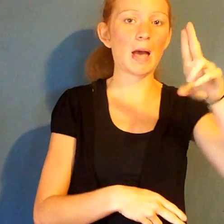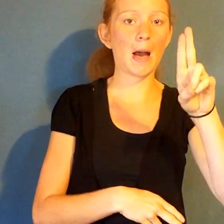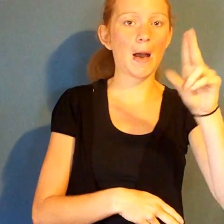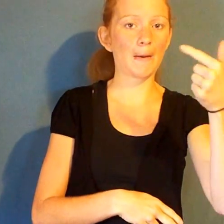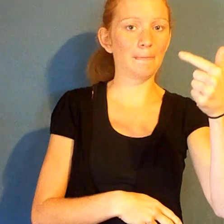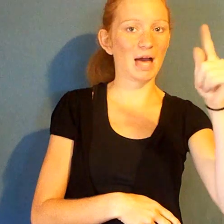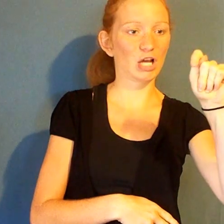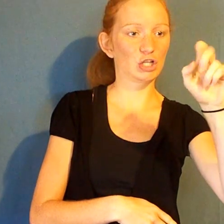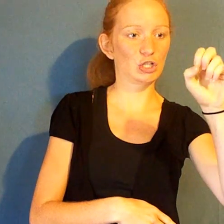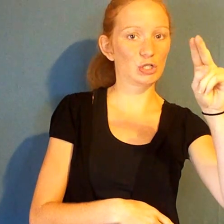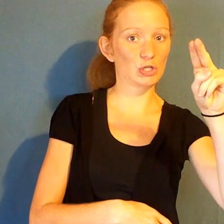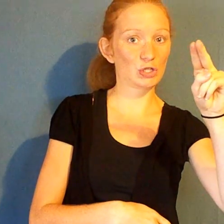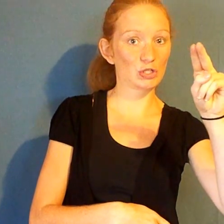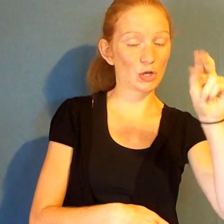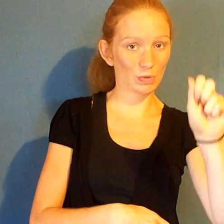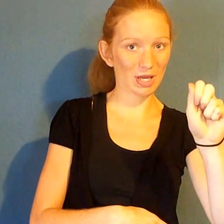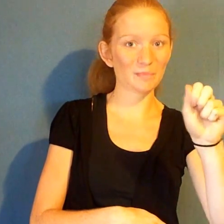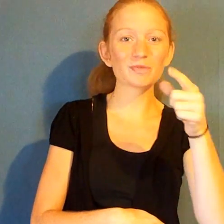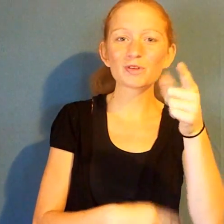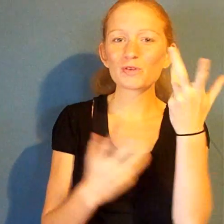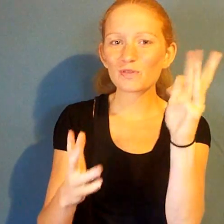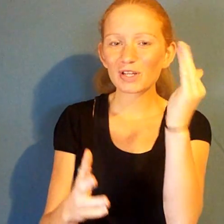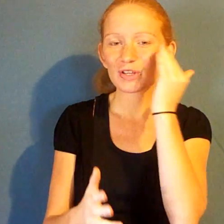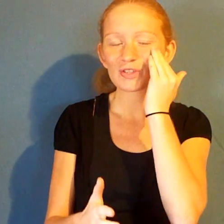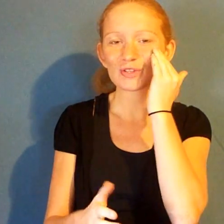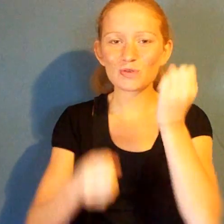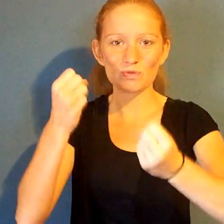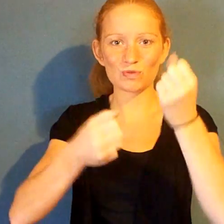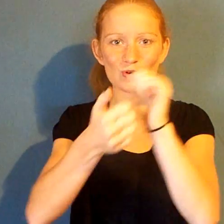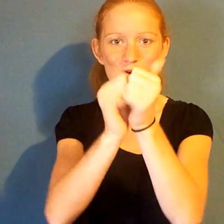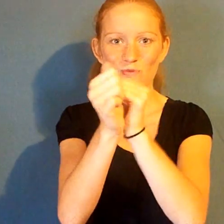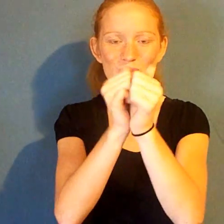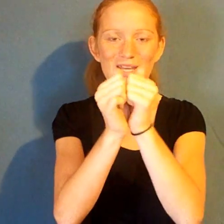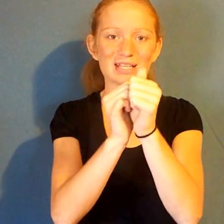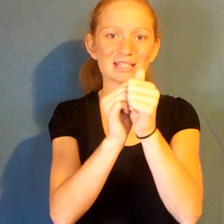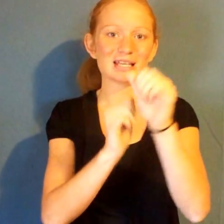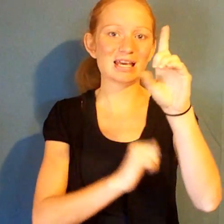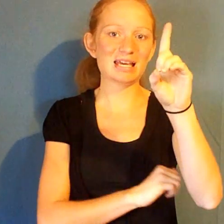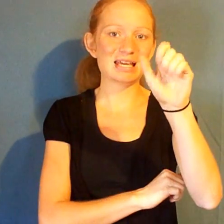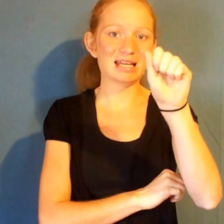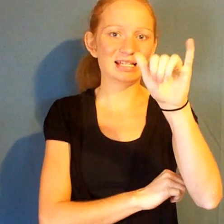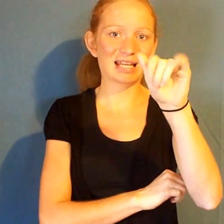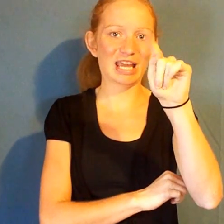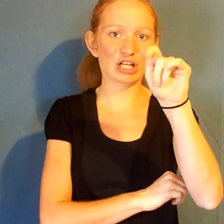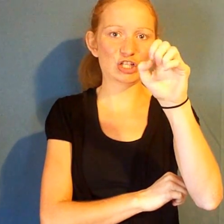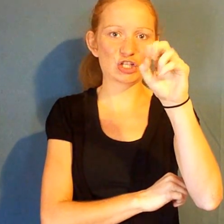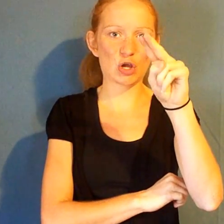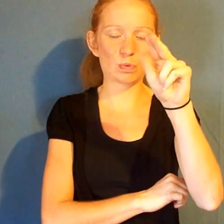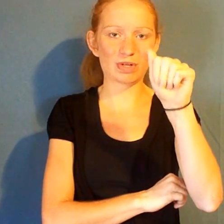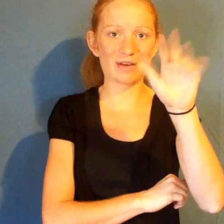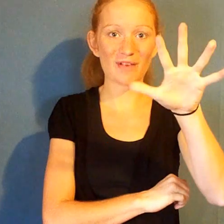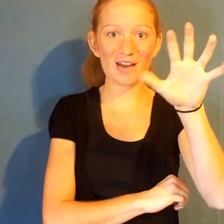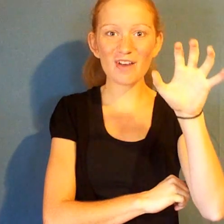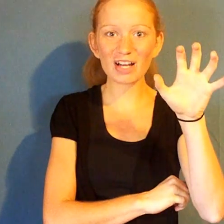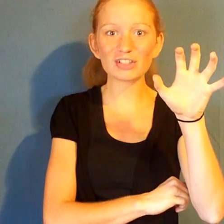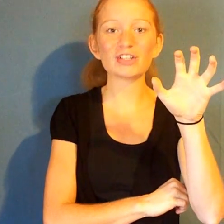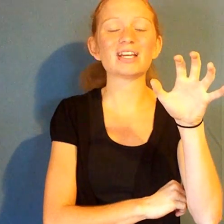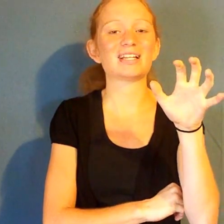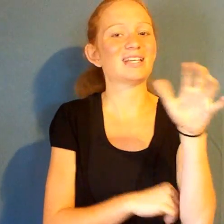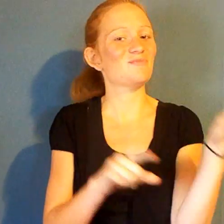with the Daytona 500, that's where they get the pugtona. And it's where they tuck their little tails under, and they go racing around the house with their